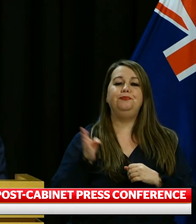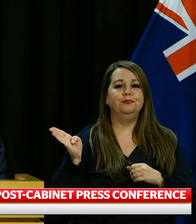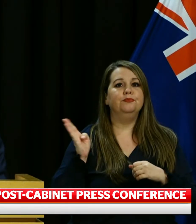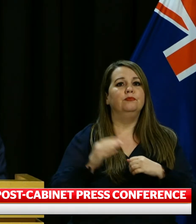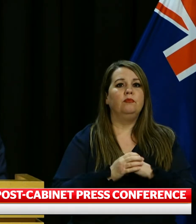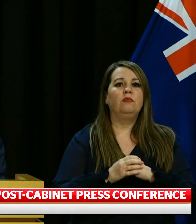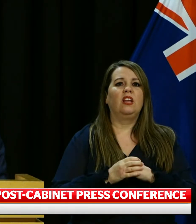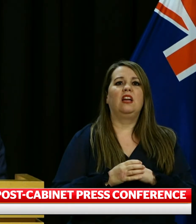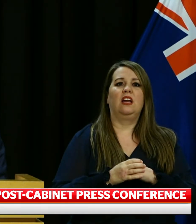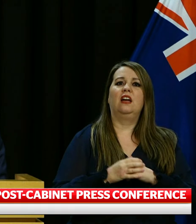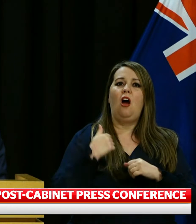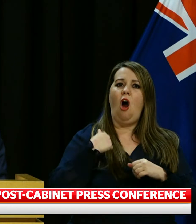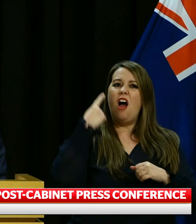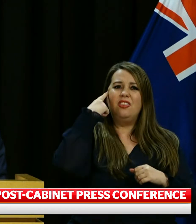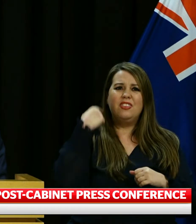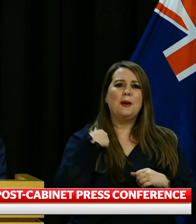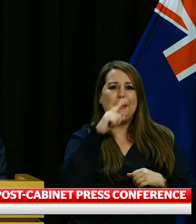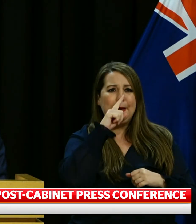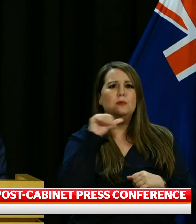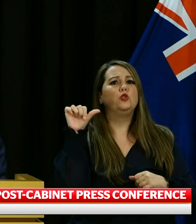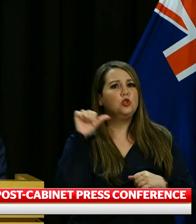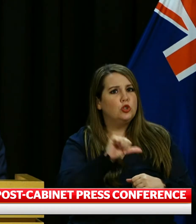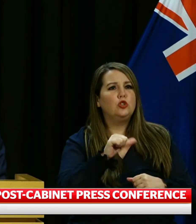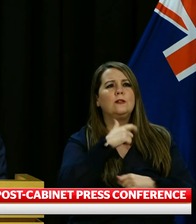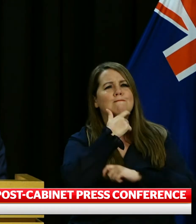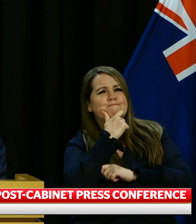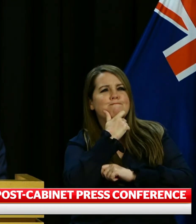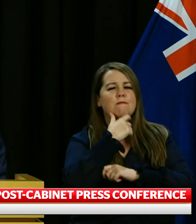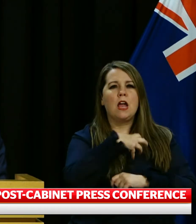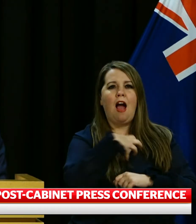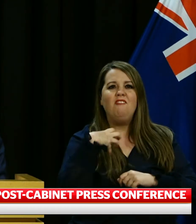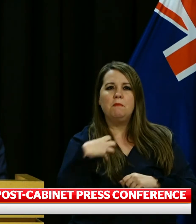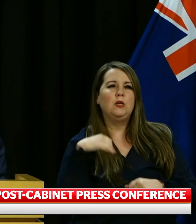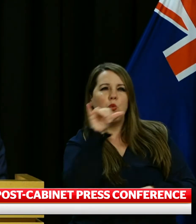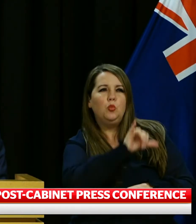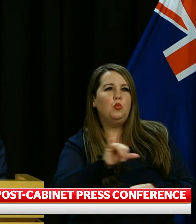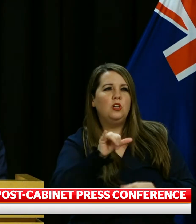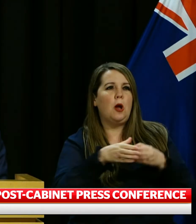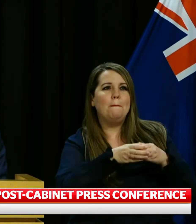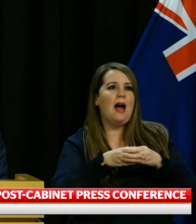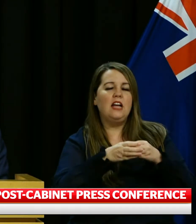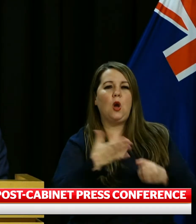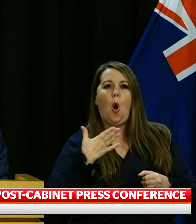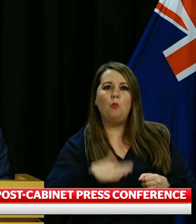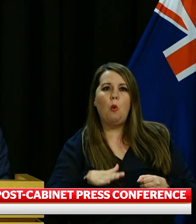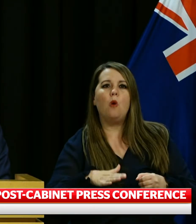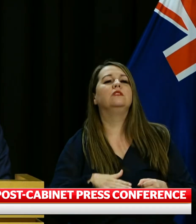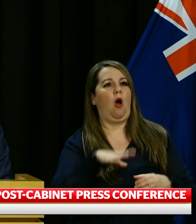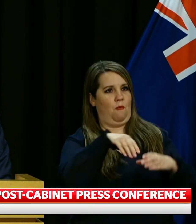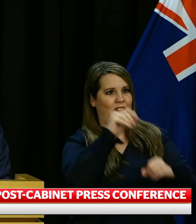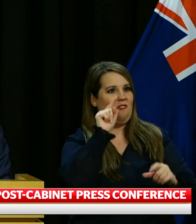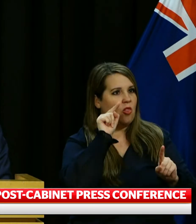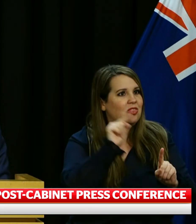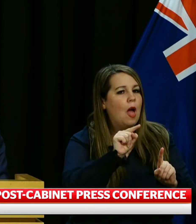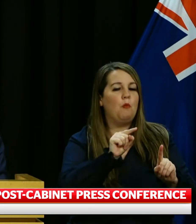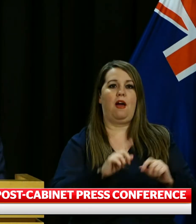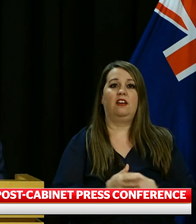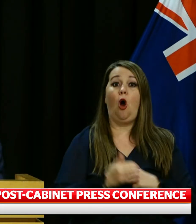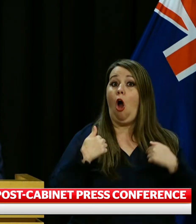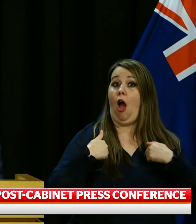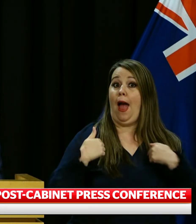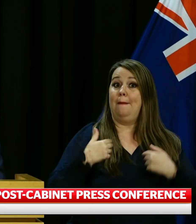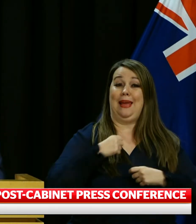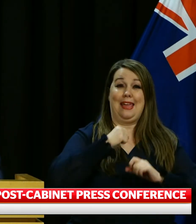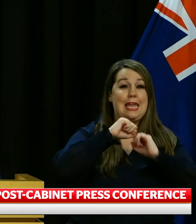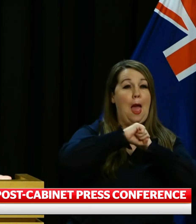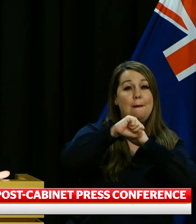party that they want to be in government. That's the nature of an MMP election. I'm out there campaigning for every vote that I can get for the Labour Party. And